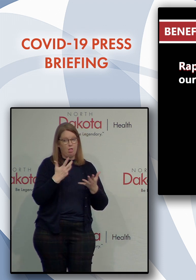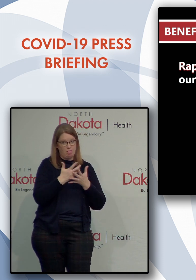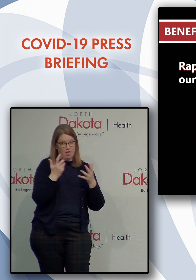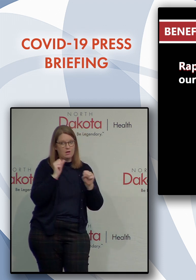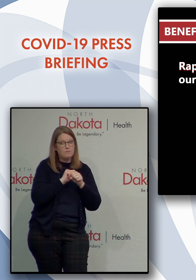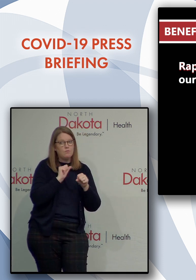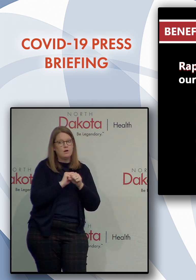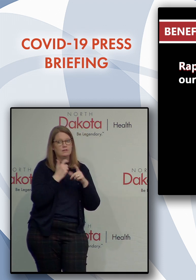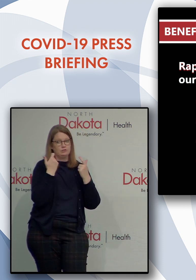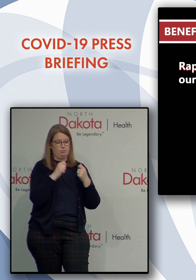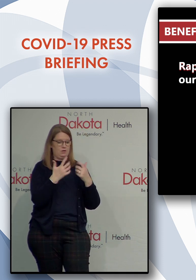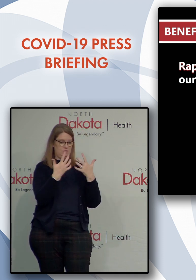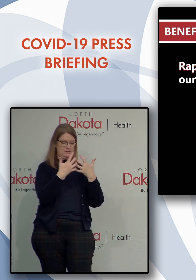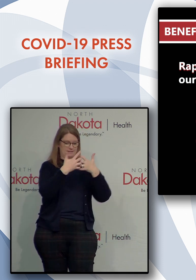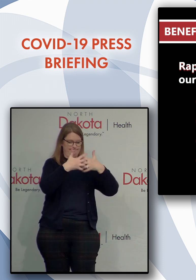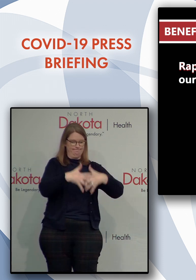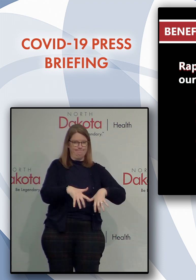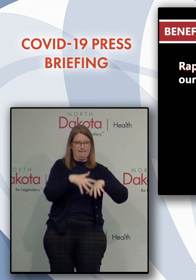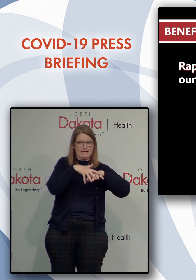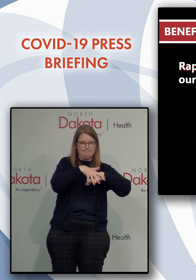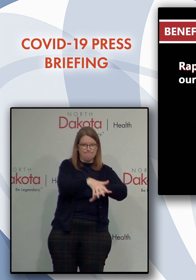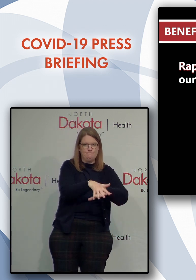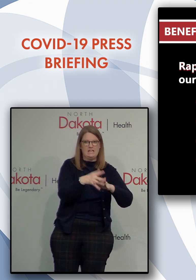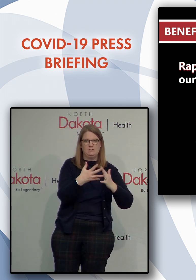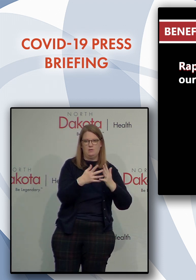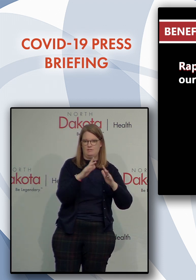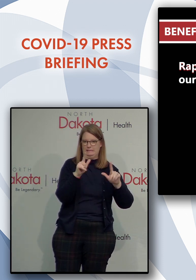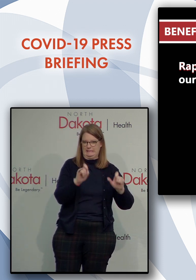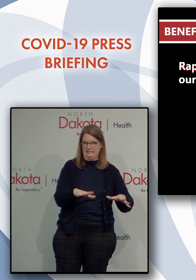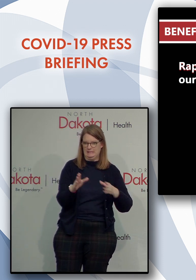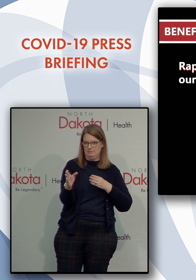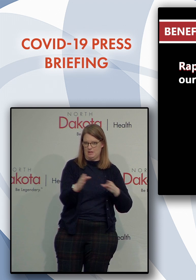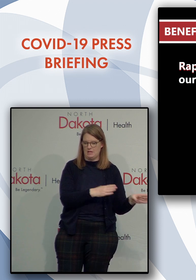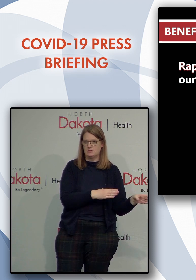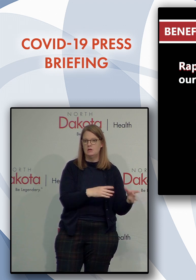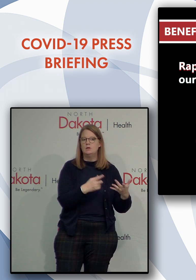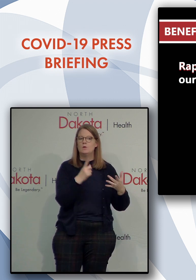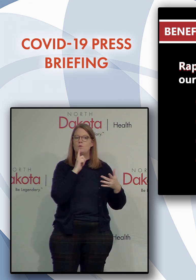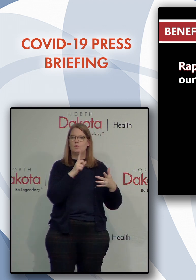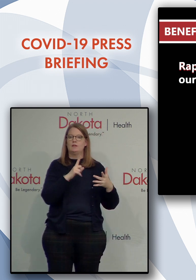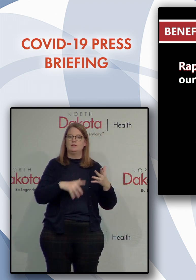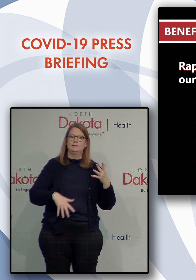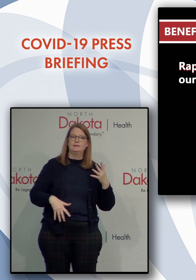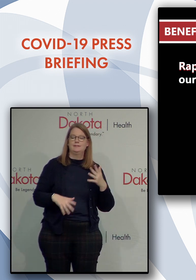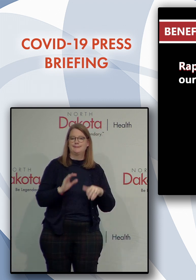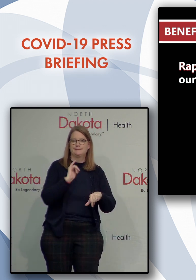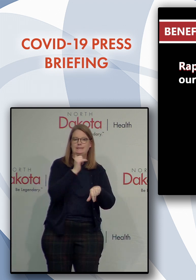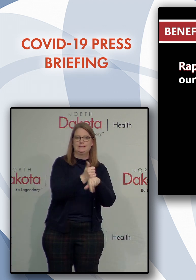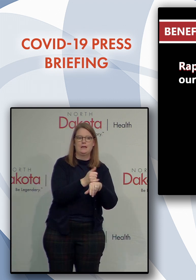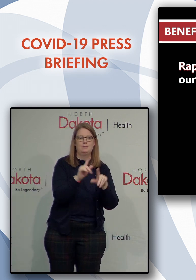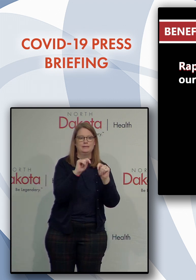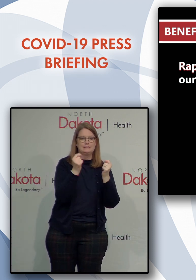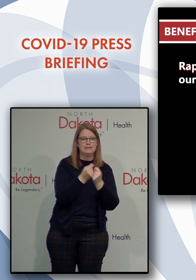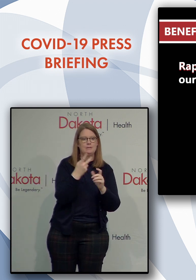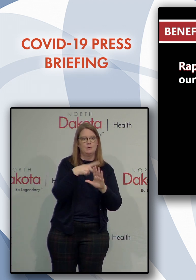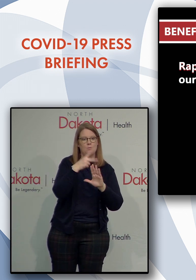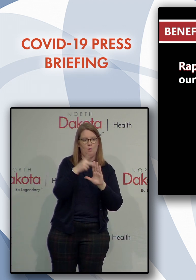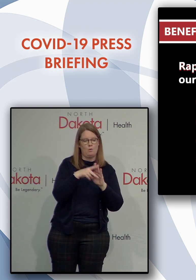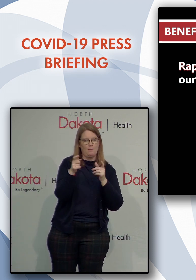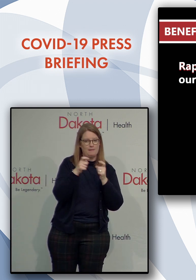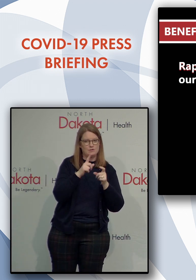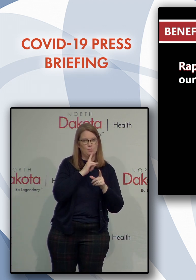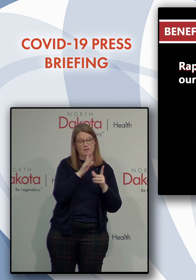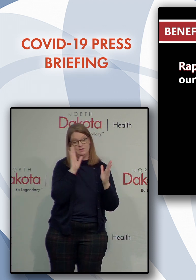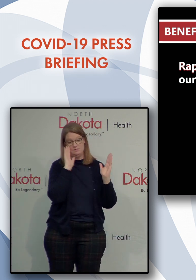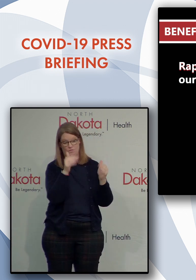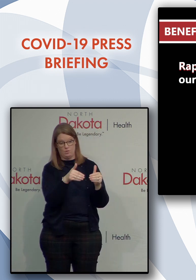test into our overall testing strategy. In recent weeks, we've identified and built out an entire team of program managers to target